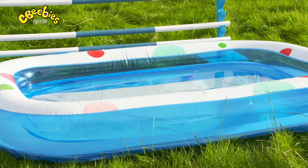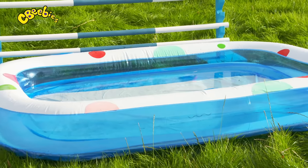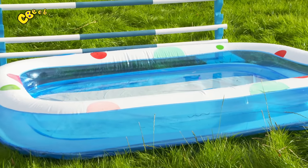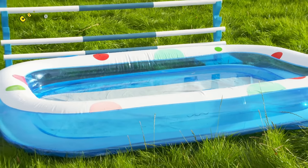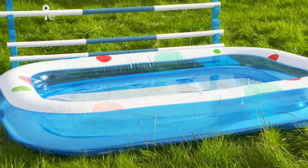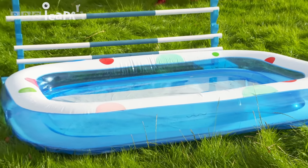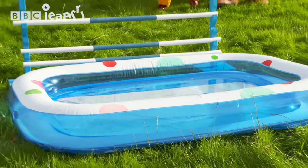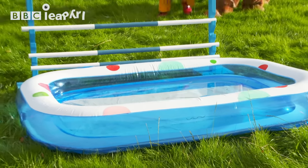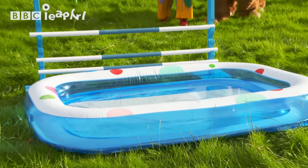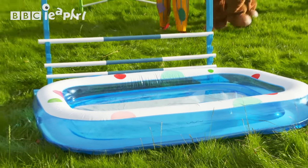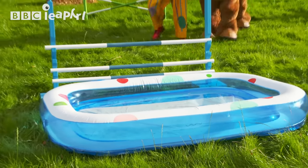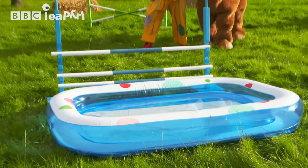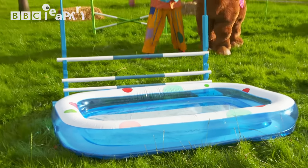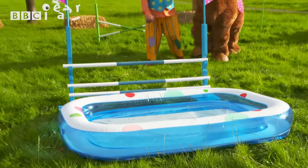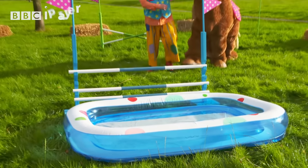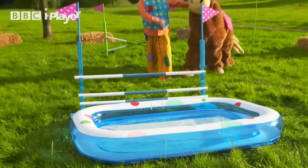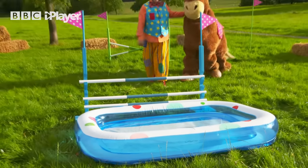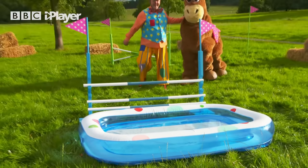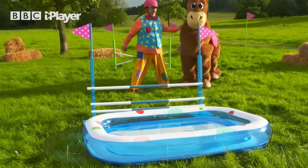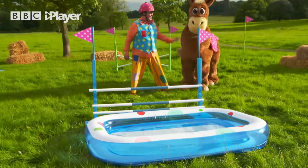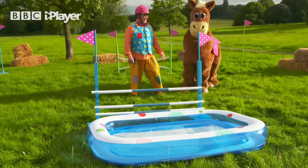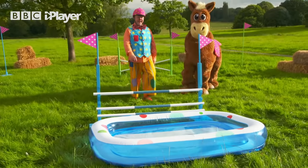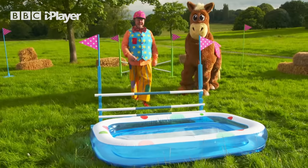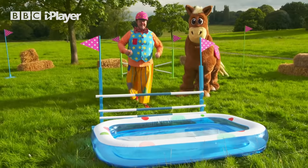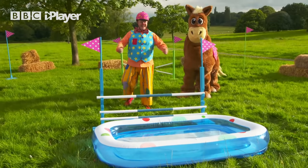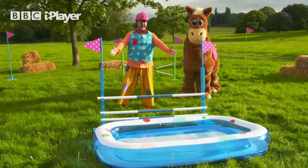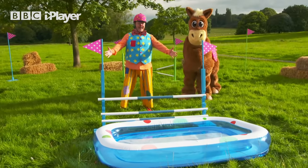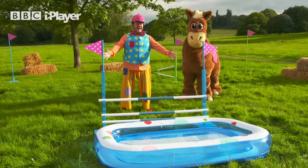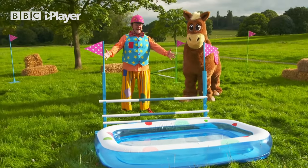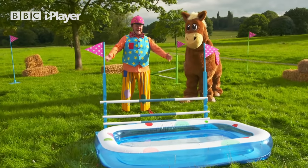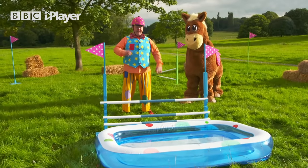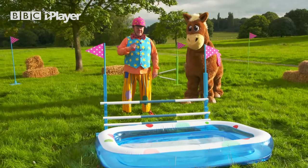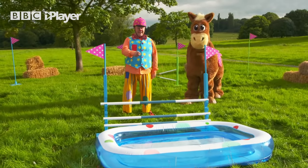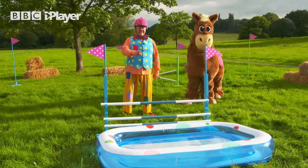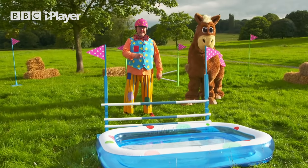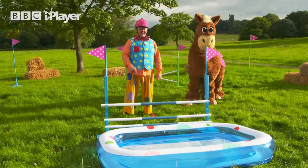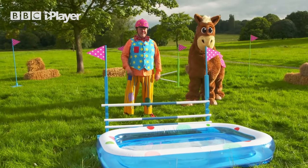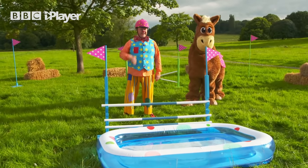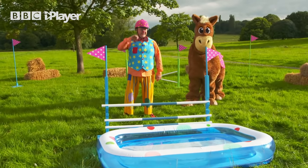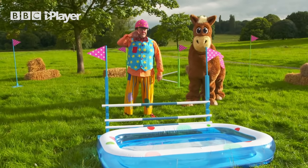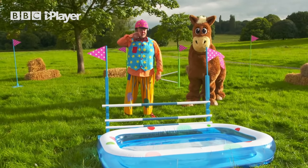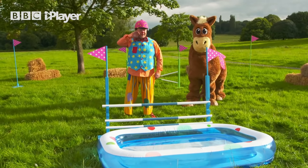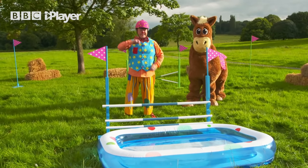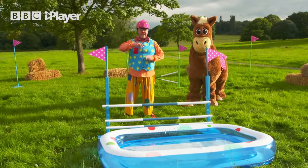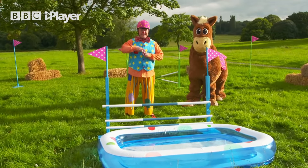wow what's that mr tumble this is a water